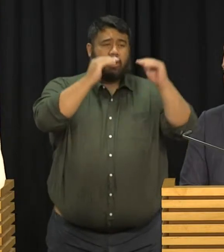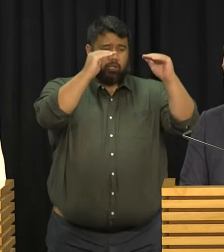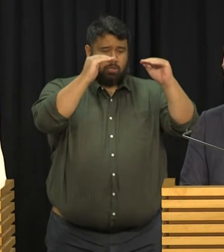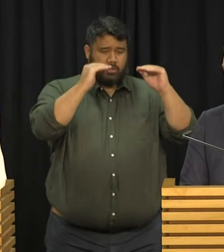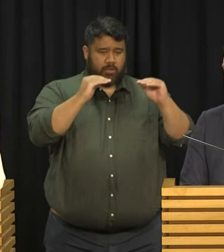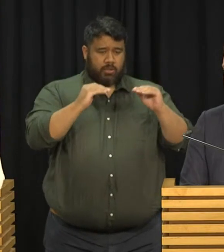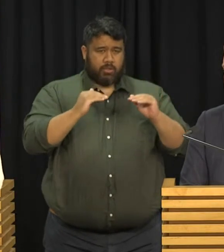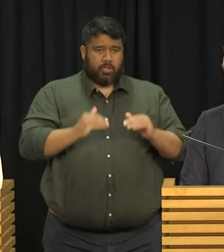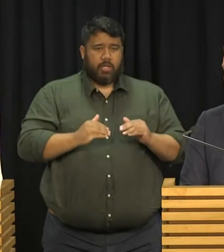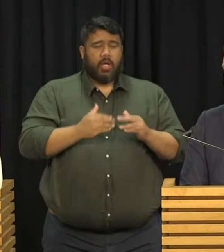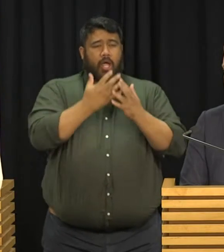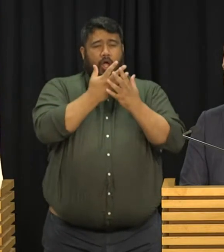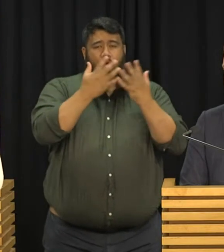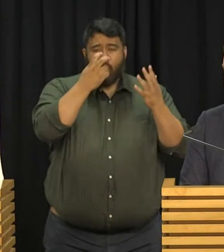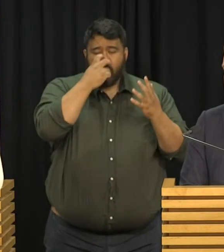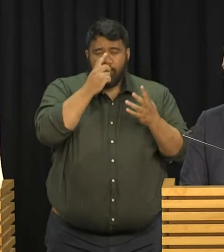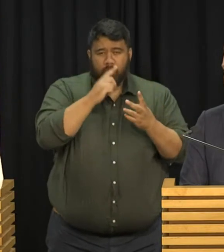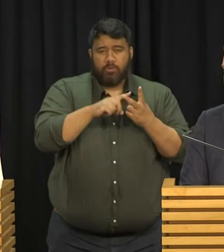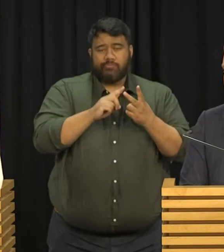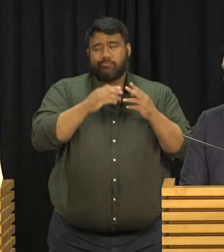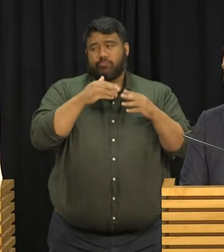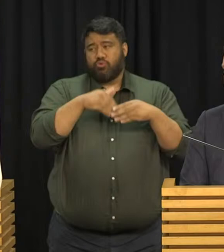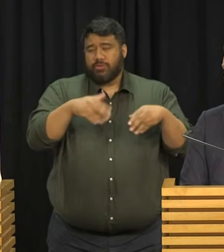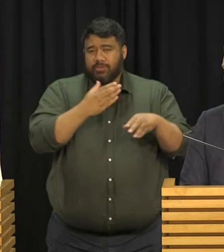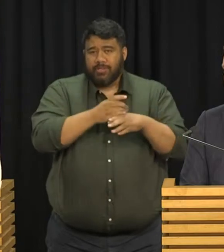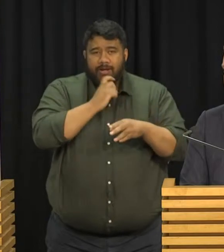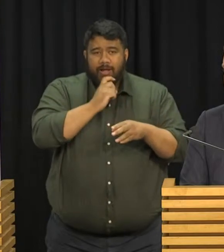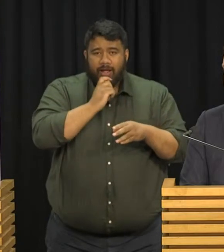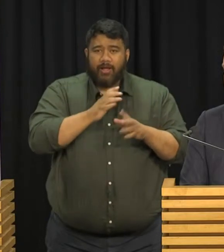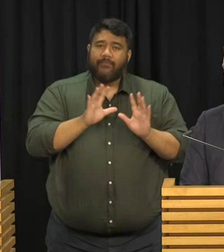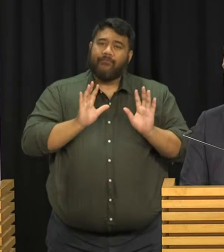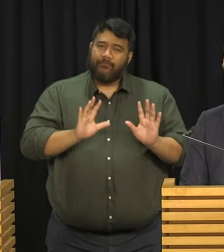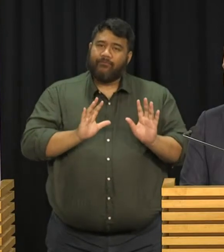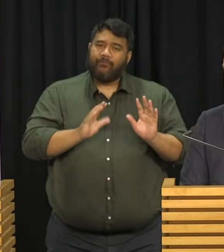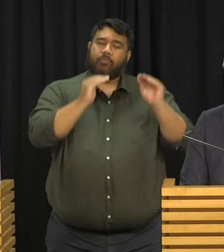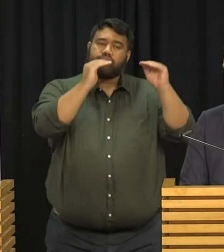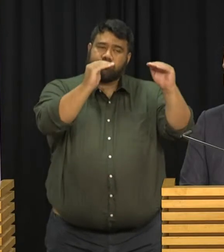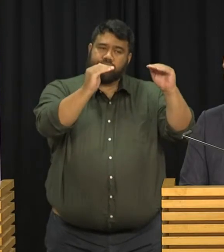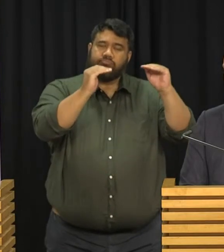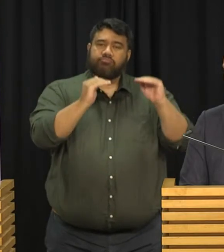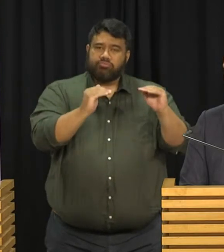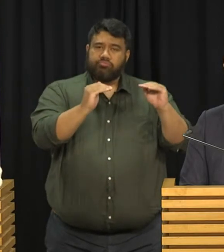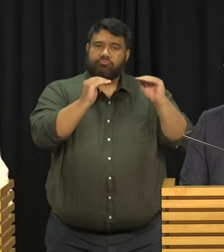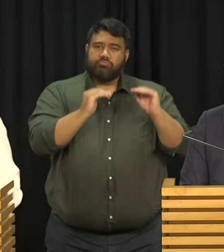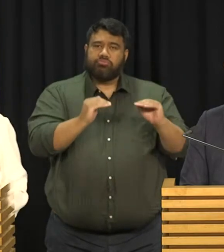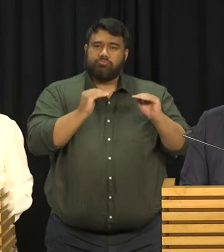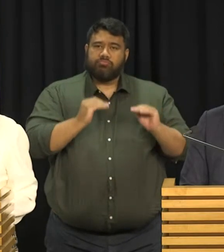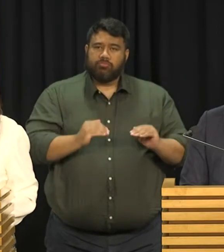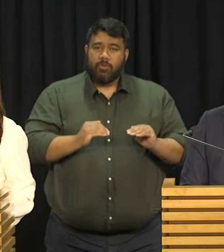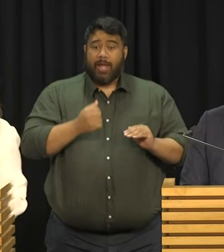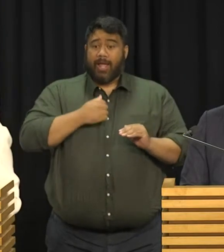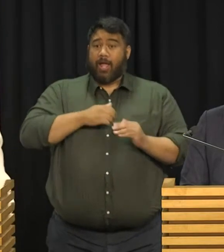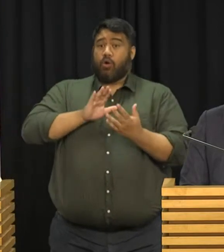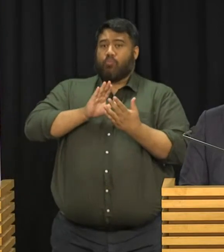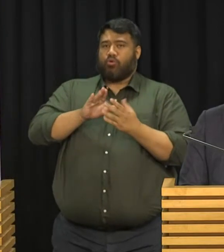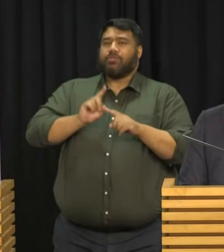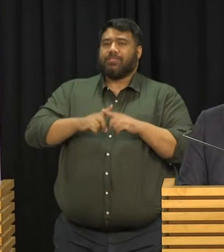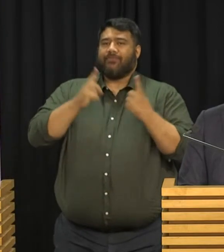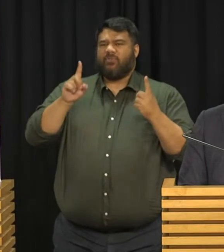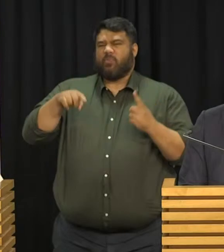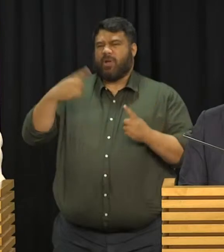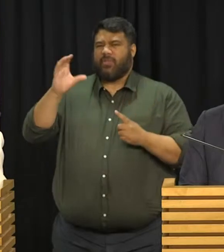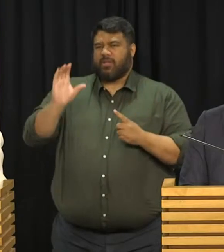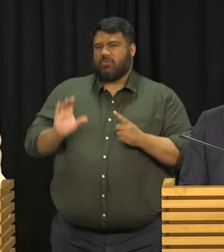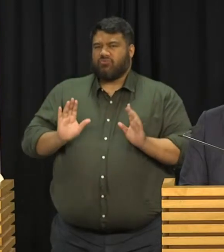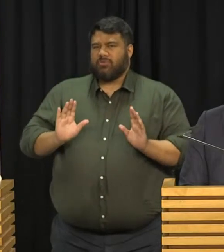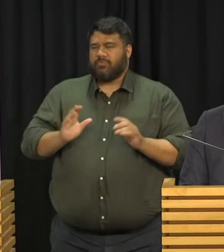expect to be vaccinated, we want to broadly be able to stick to that, which is why we may not have taken the approach of some other countries. Yeah, sorry, Richard, I did